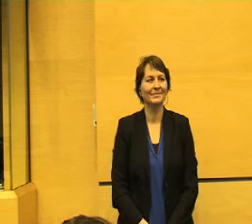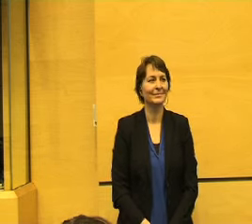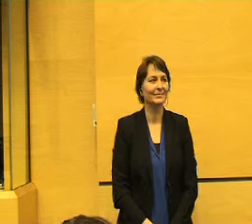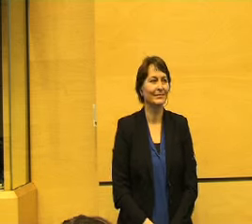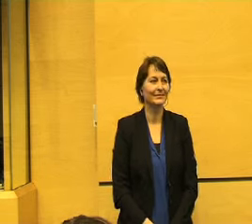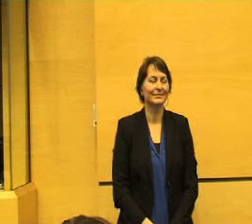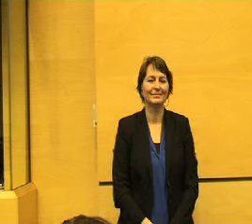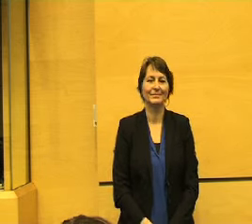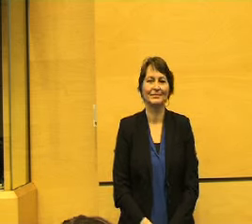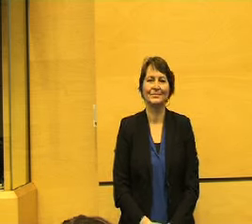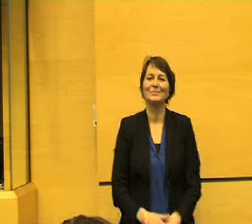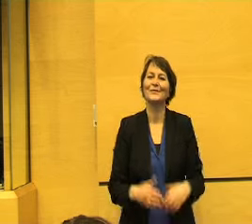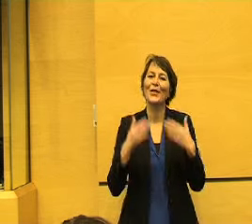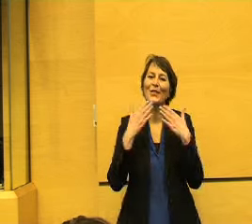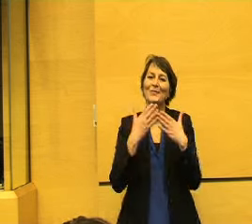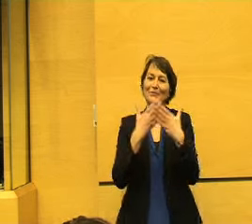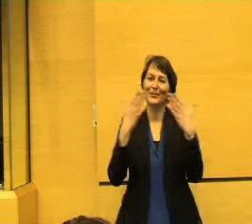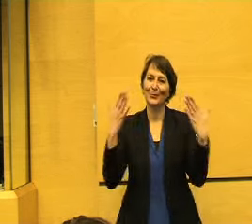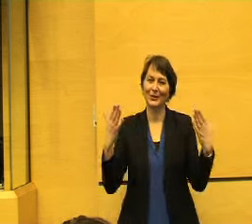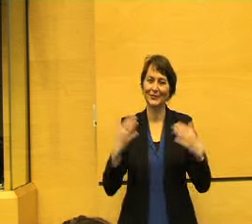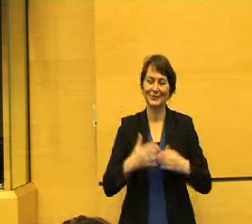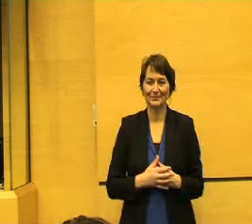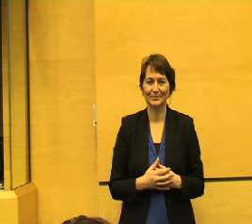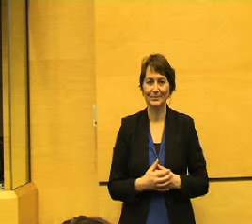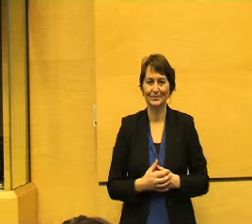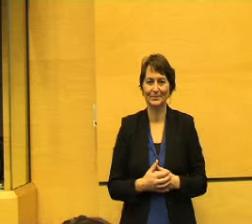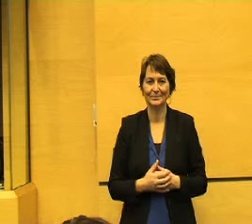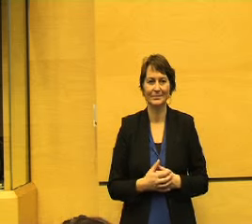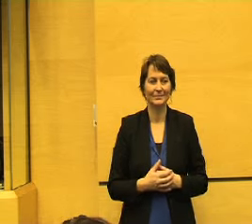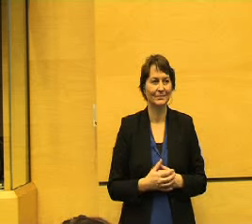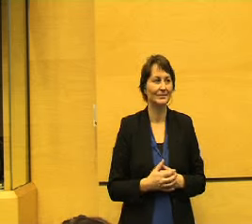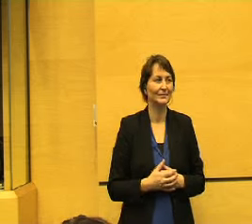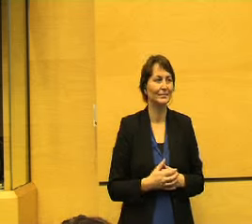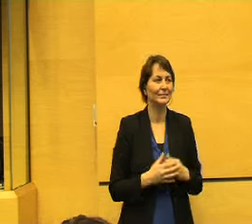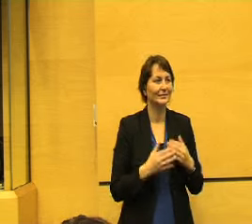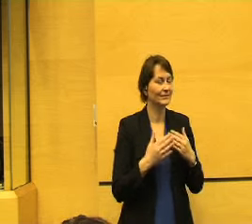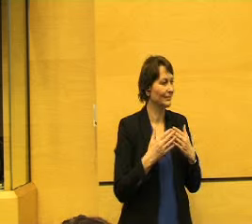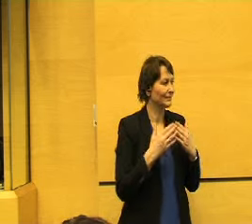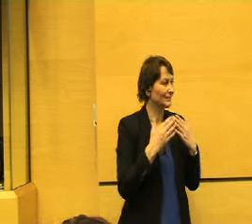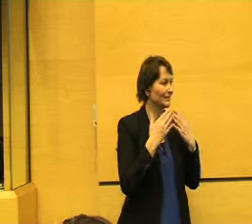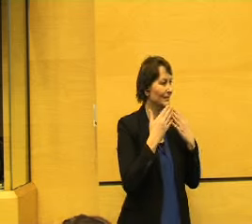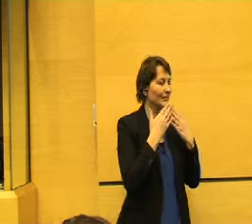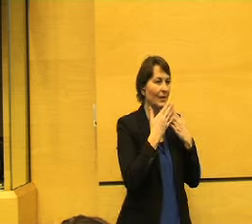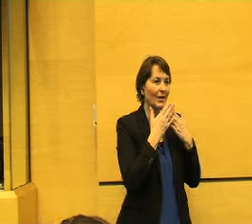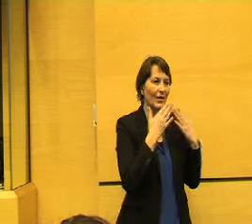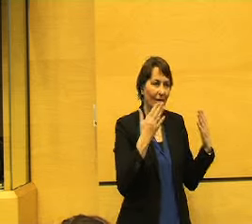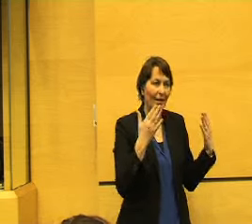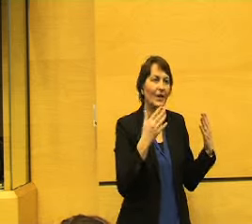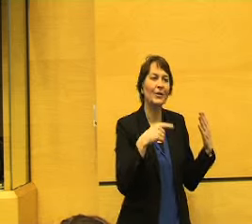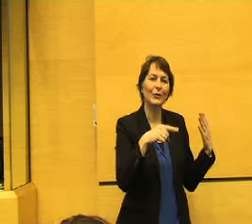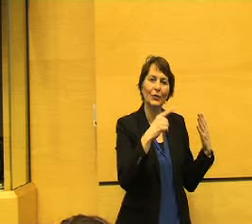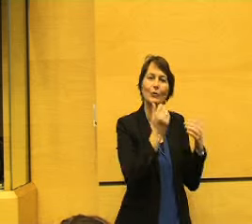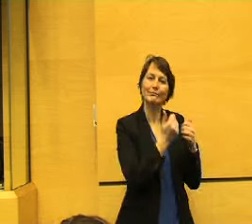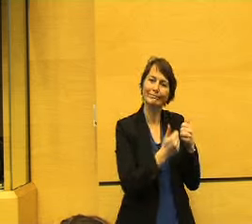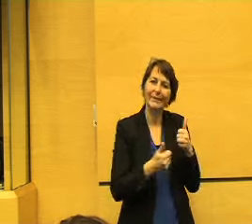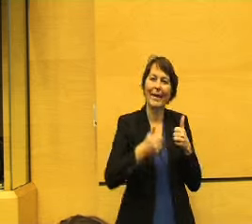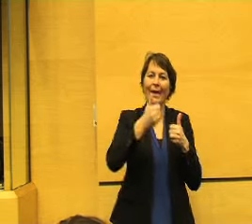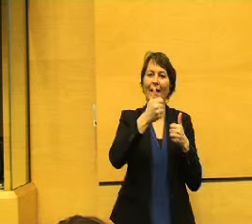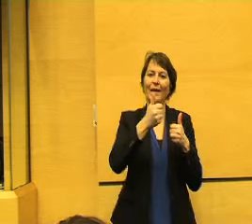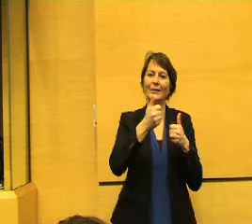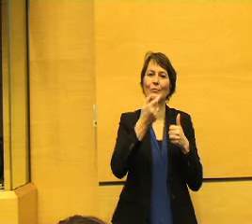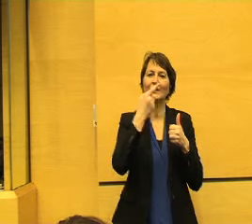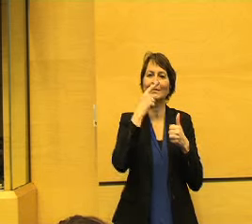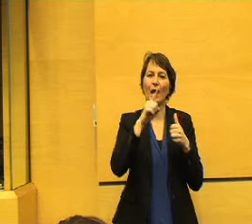Muchas gracias. Thank you very much. My thanks to Mr. Intusut, the head of the Thai